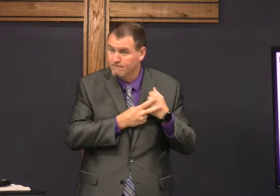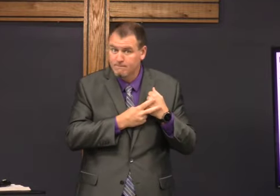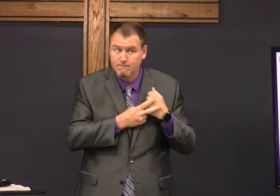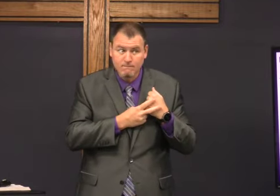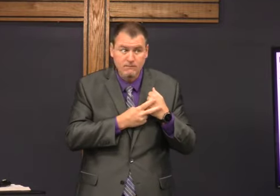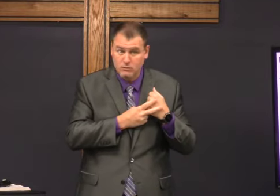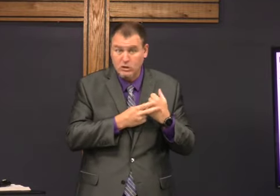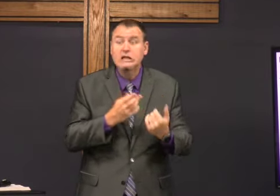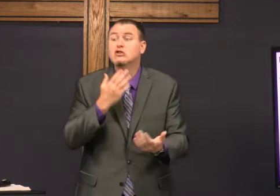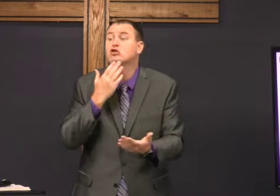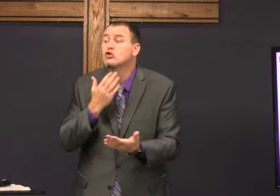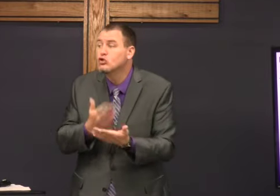things.